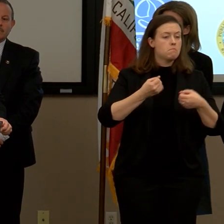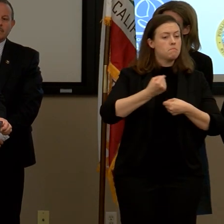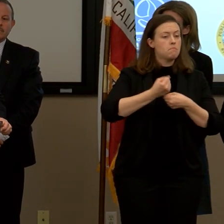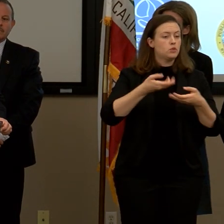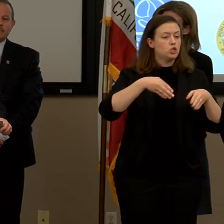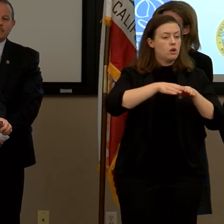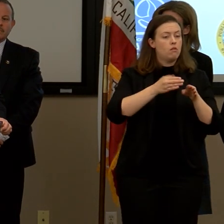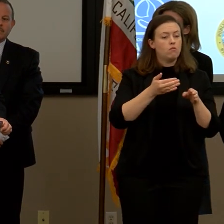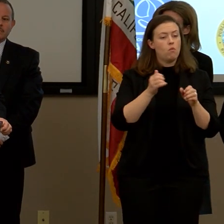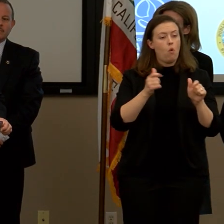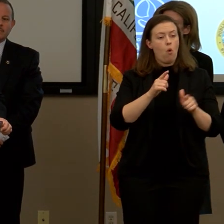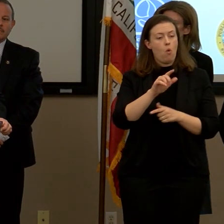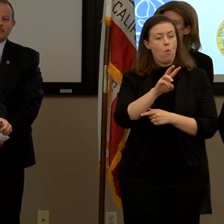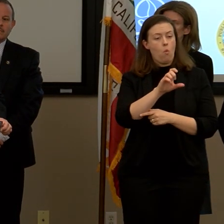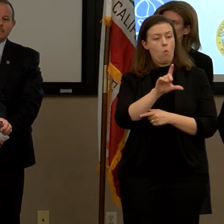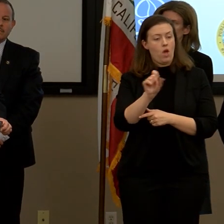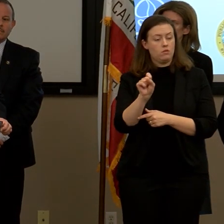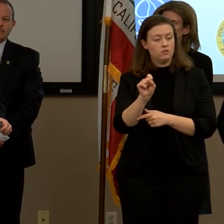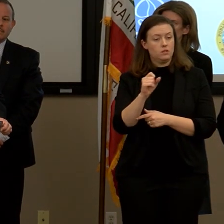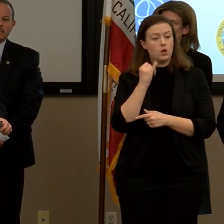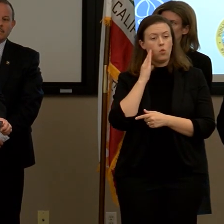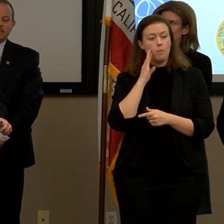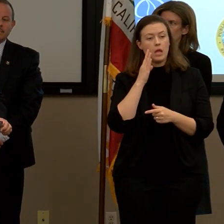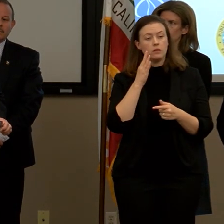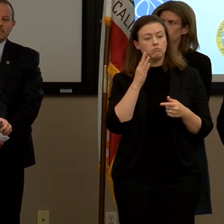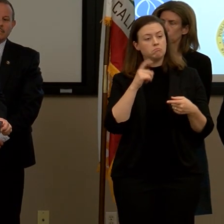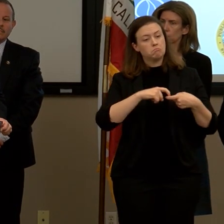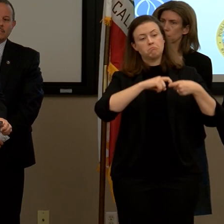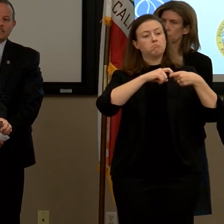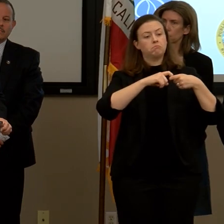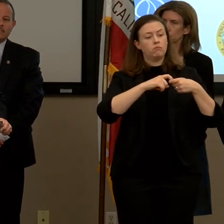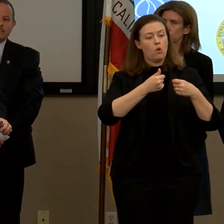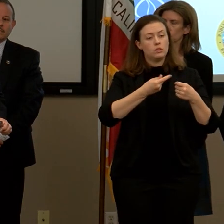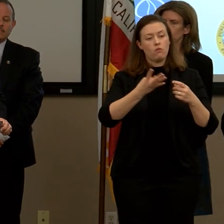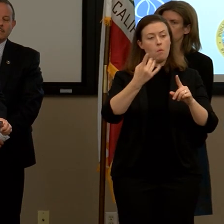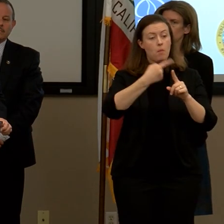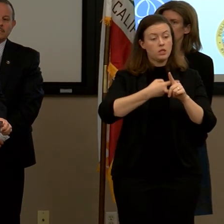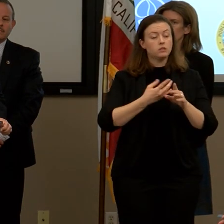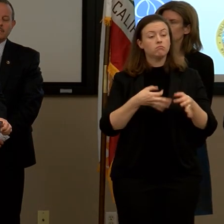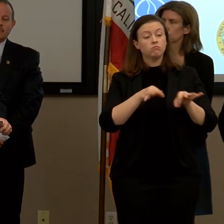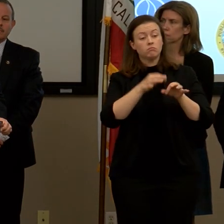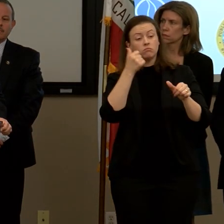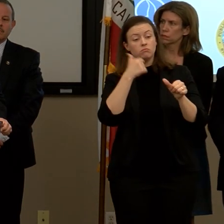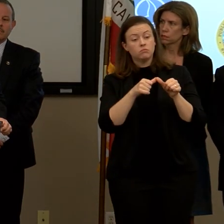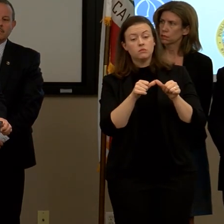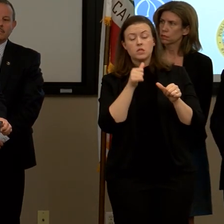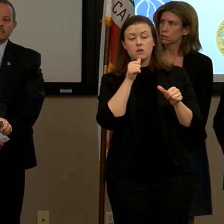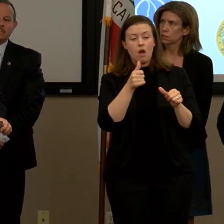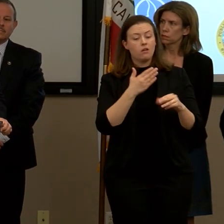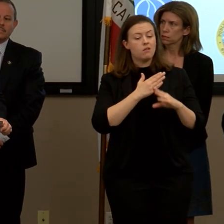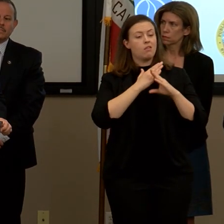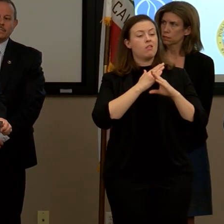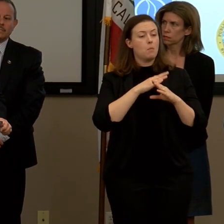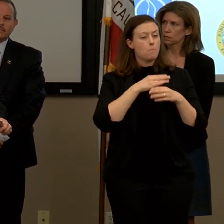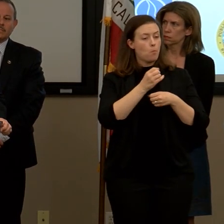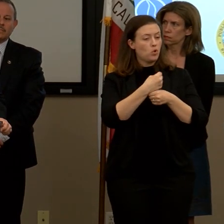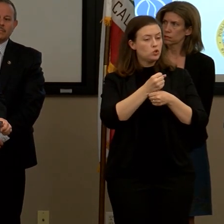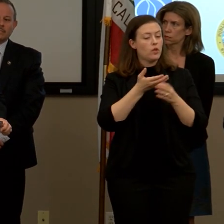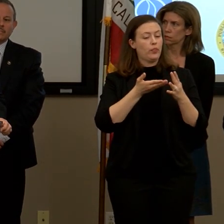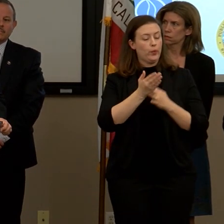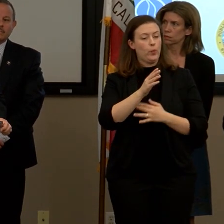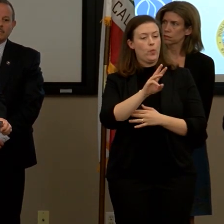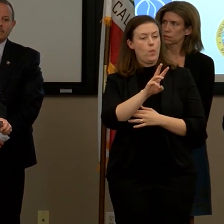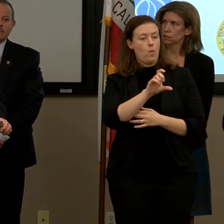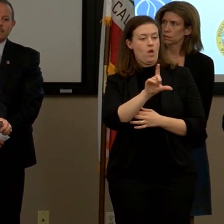and that they are allowed. You asked if they could be out of service for months. It's important to remember this does not prohibit them from producing through those